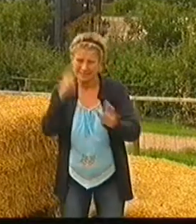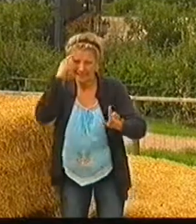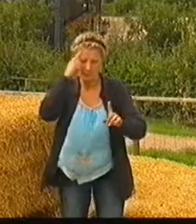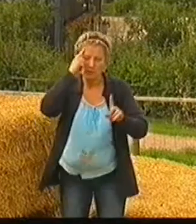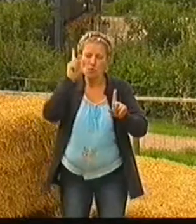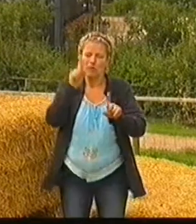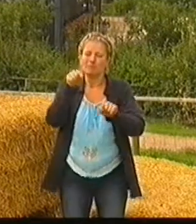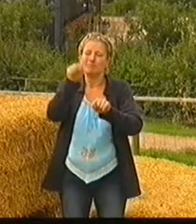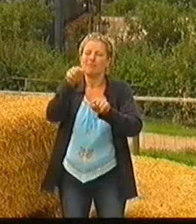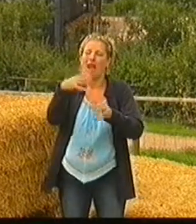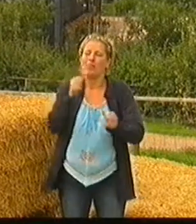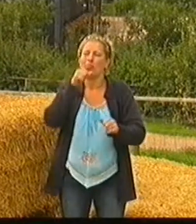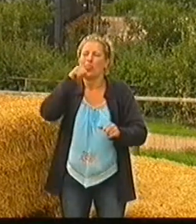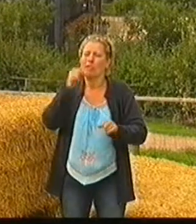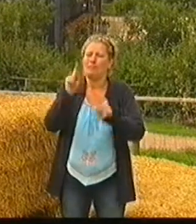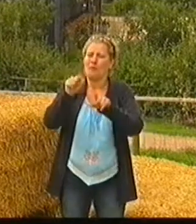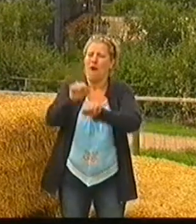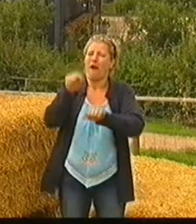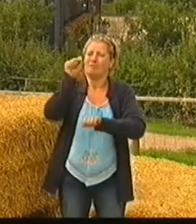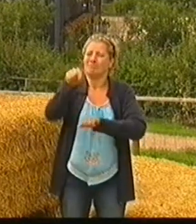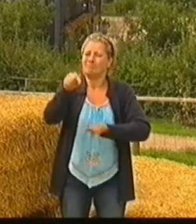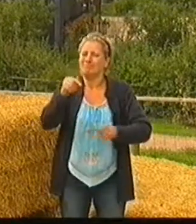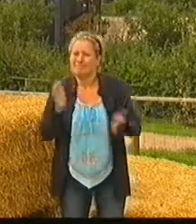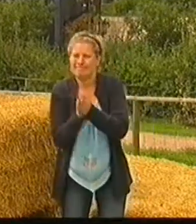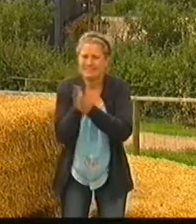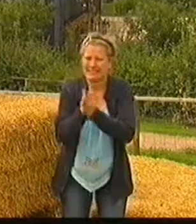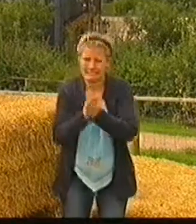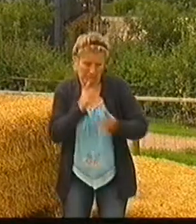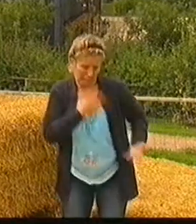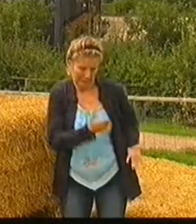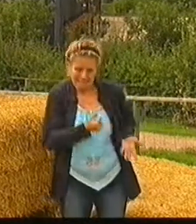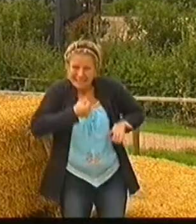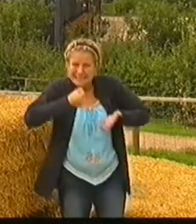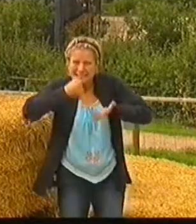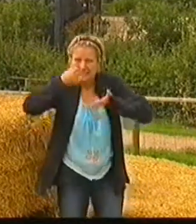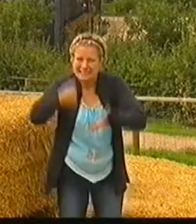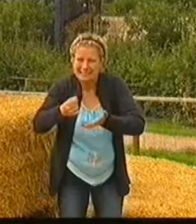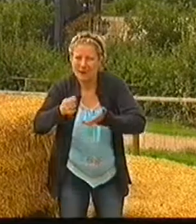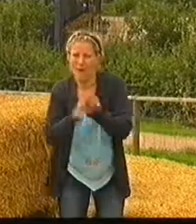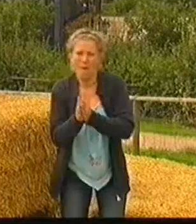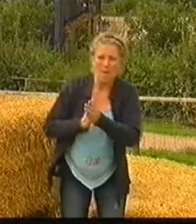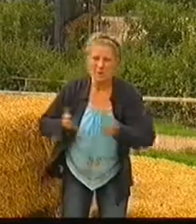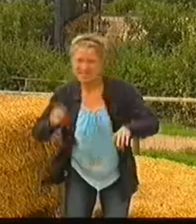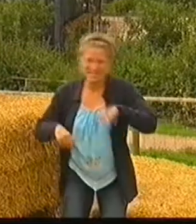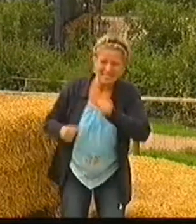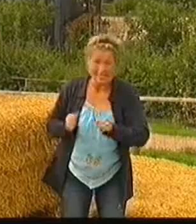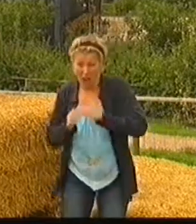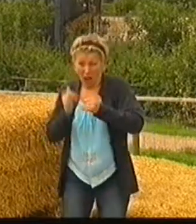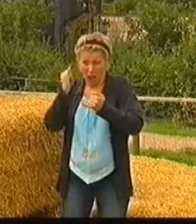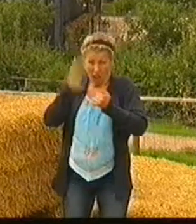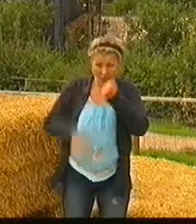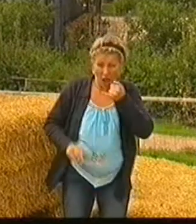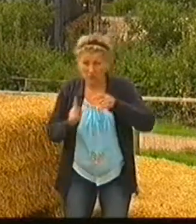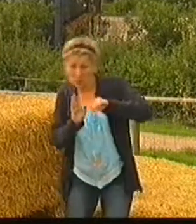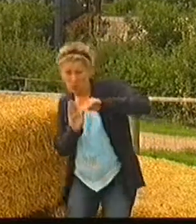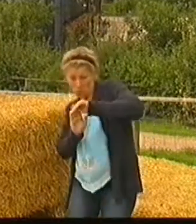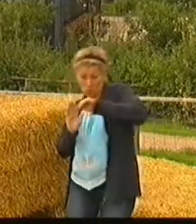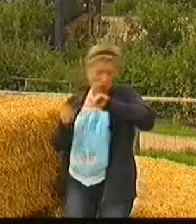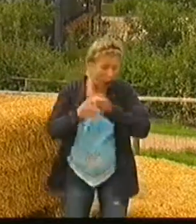other end, and just think what we're bringing home with us in these jars." As they rounded the